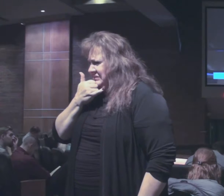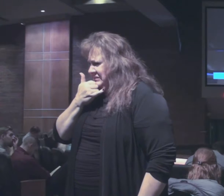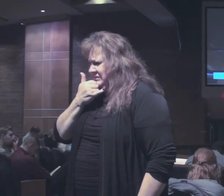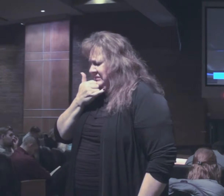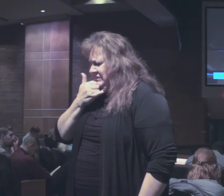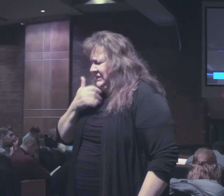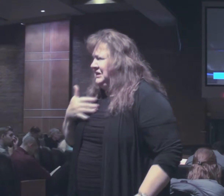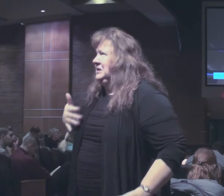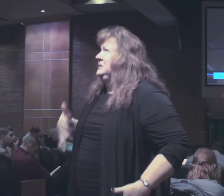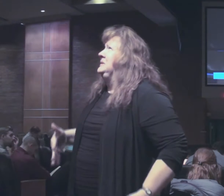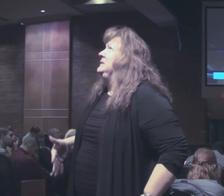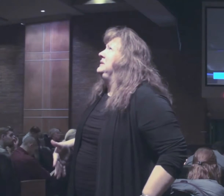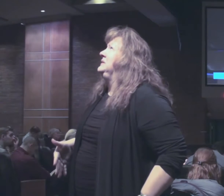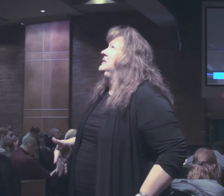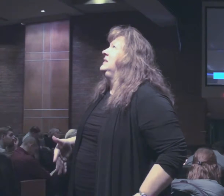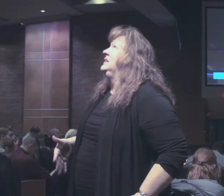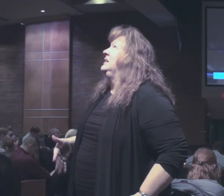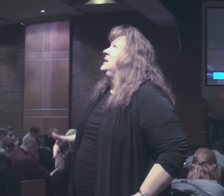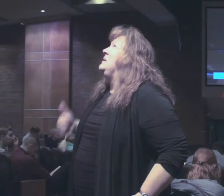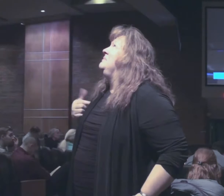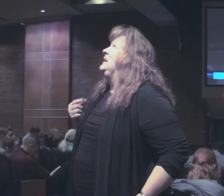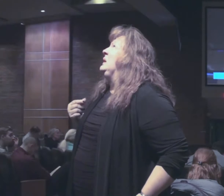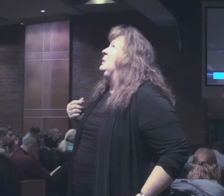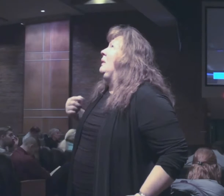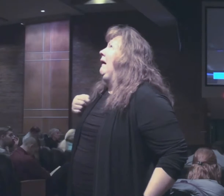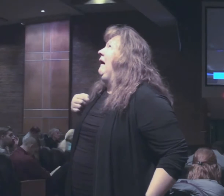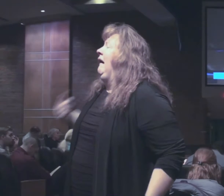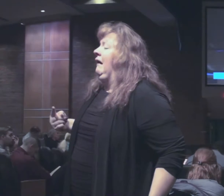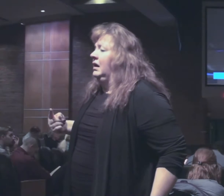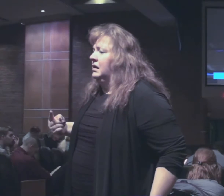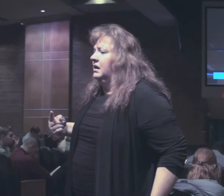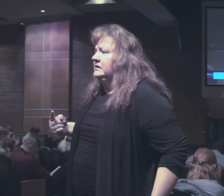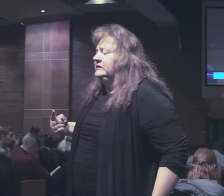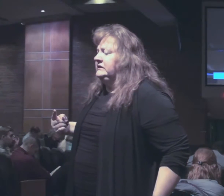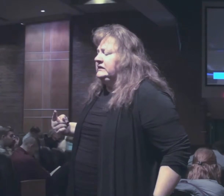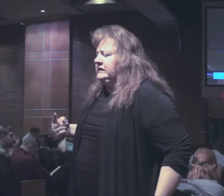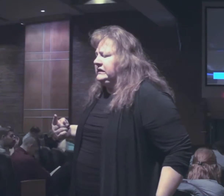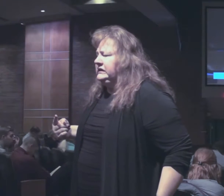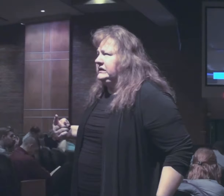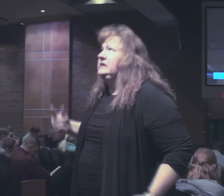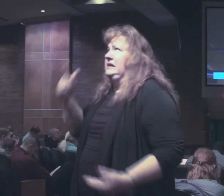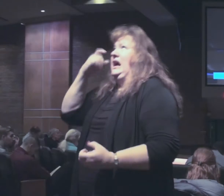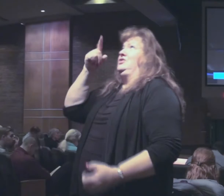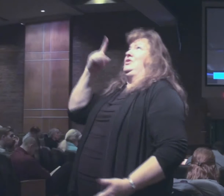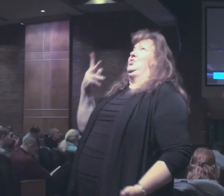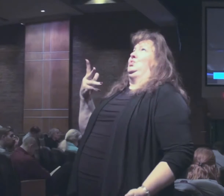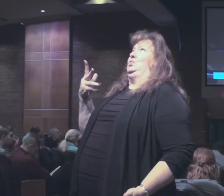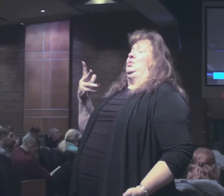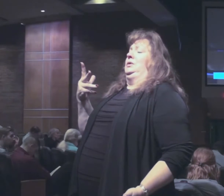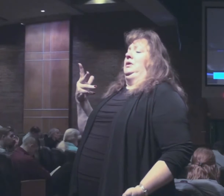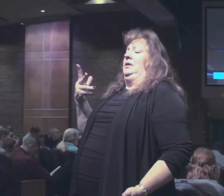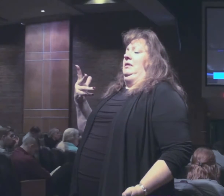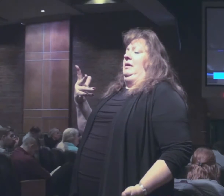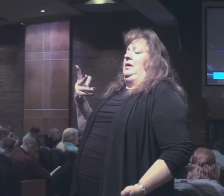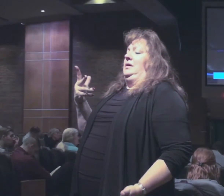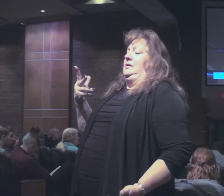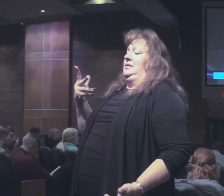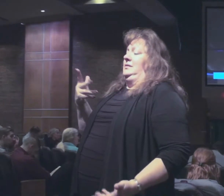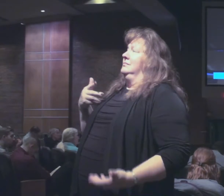And you tremble in fear of what have I been doing. You trust in the Lord and offer